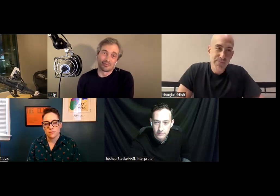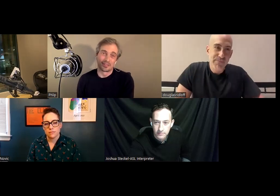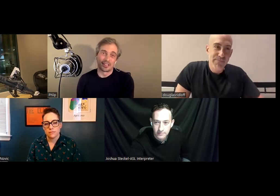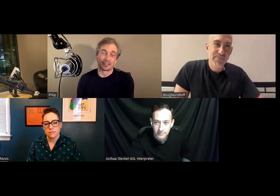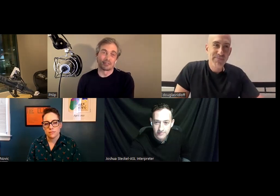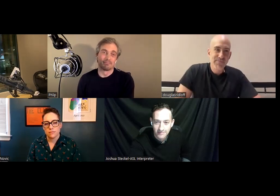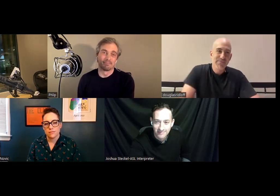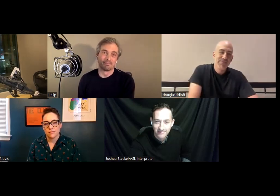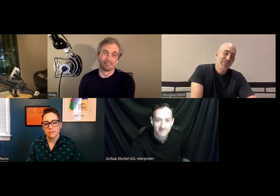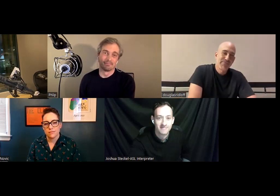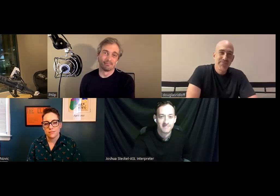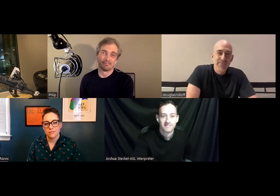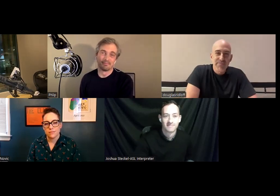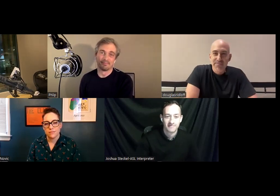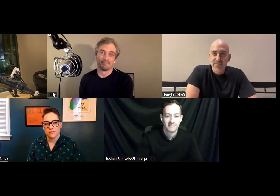it's a lot. It's challenging.